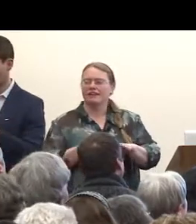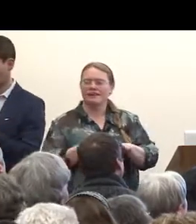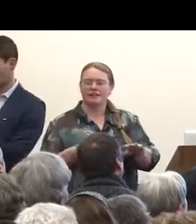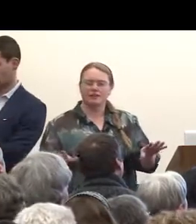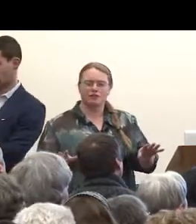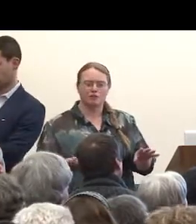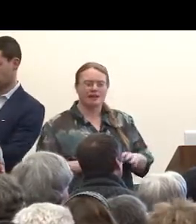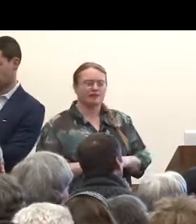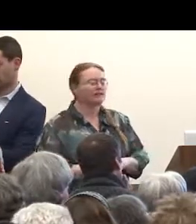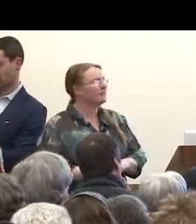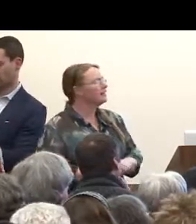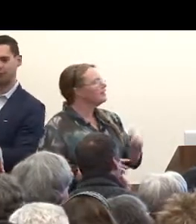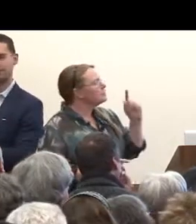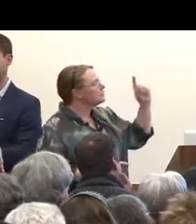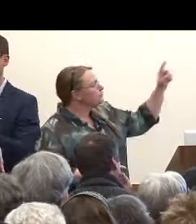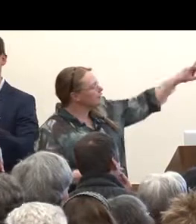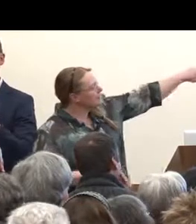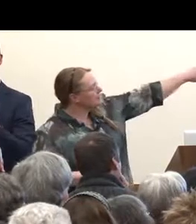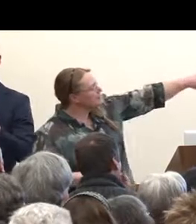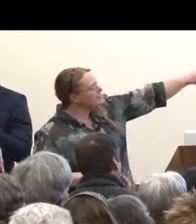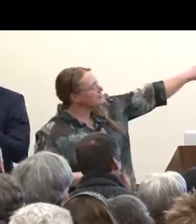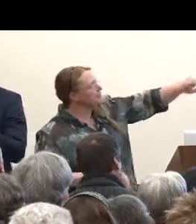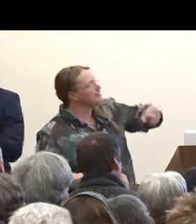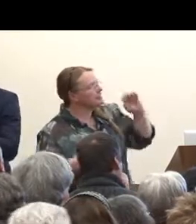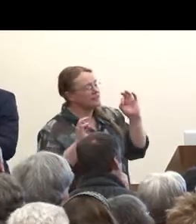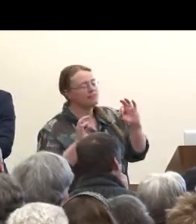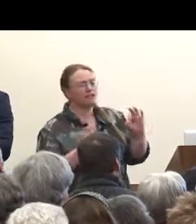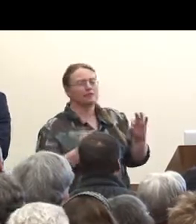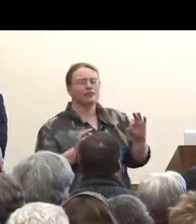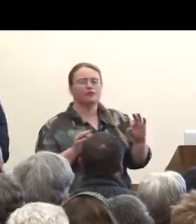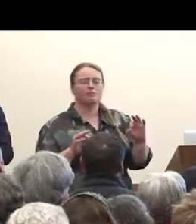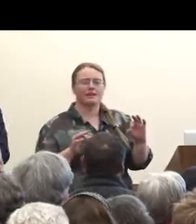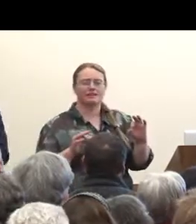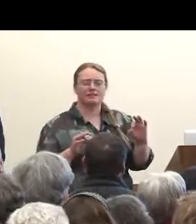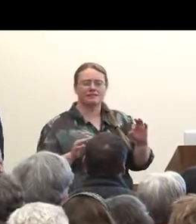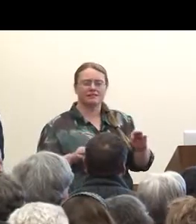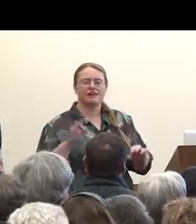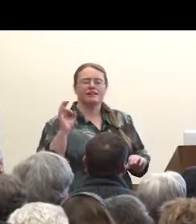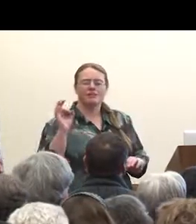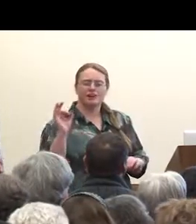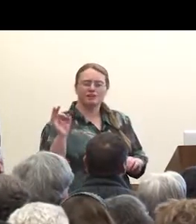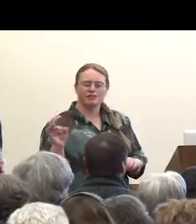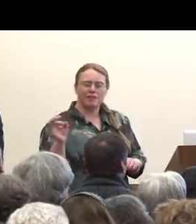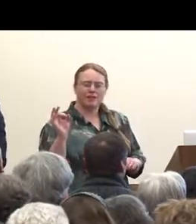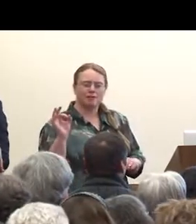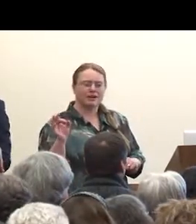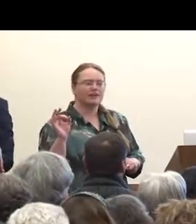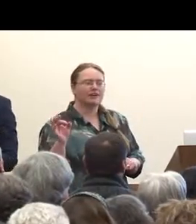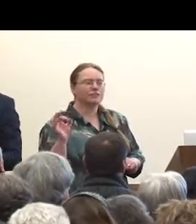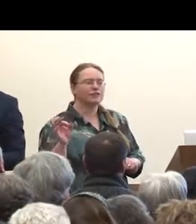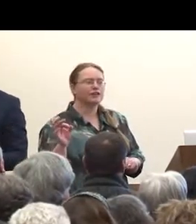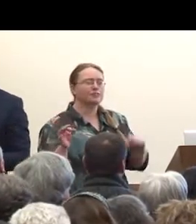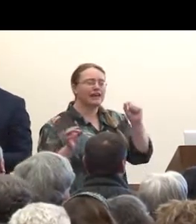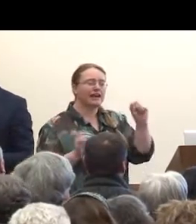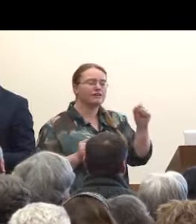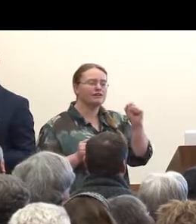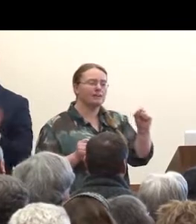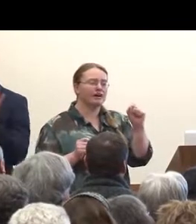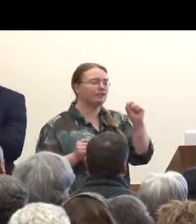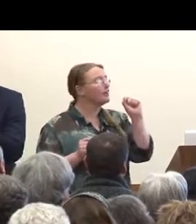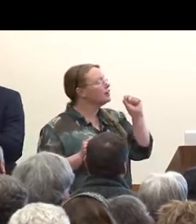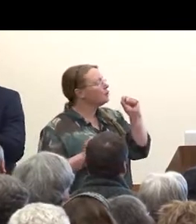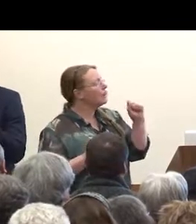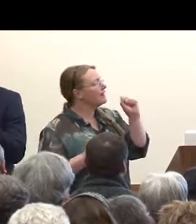there. That's ungrammatical. So what this tells us is that subjecthood matters, that respect marker on the verb